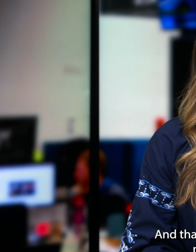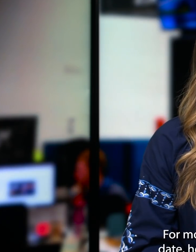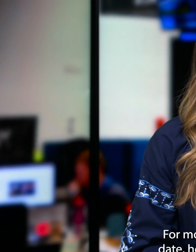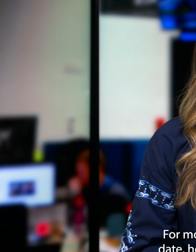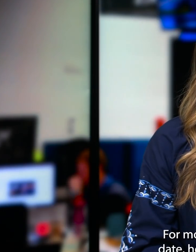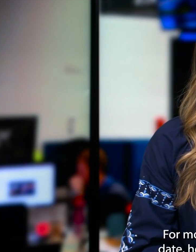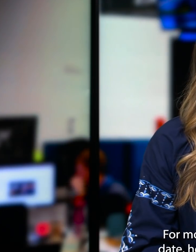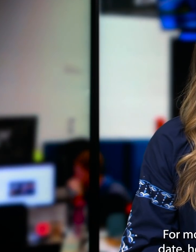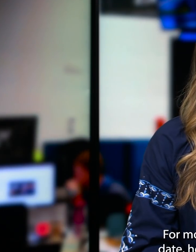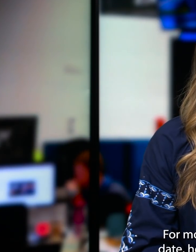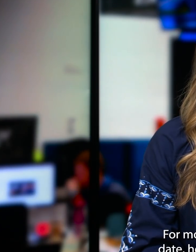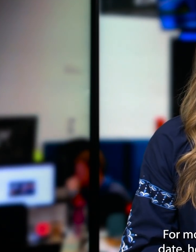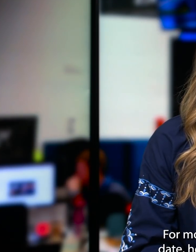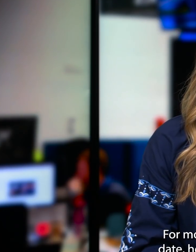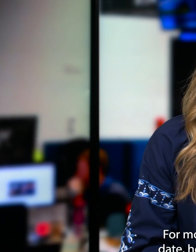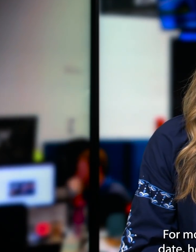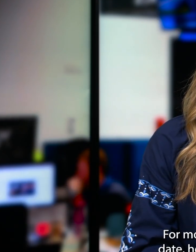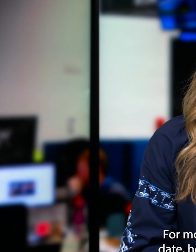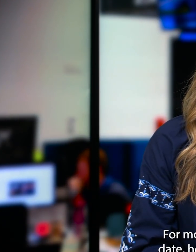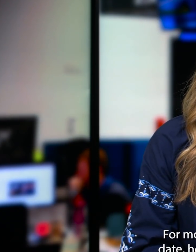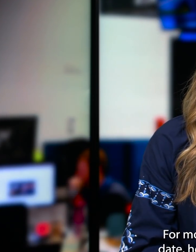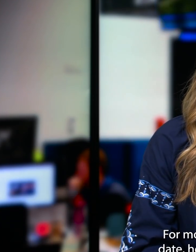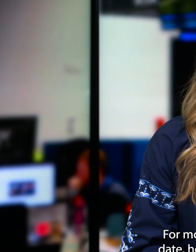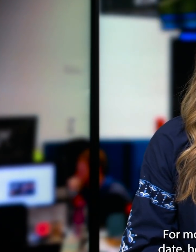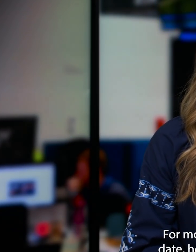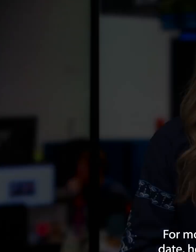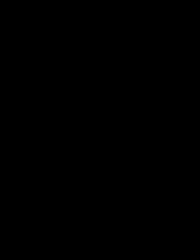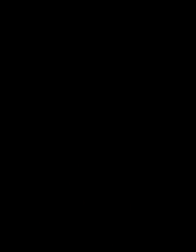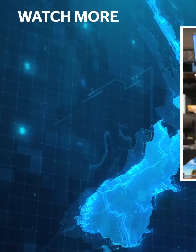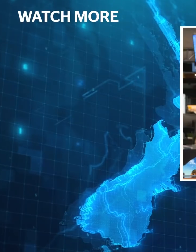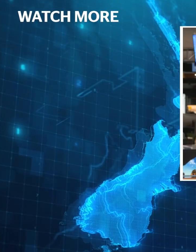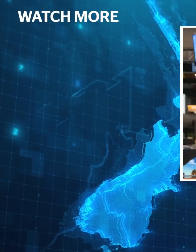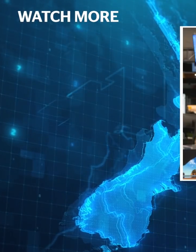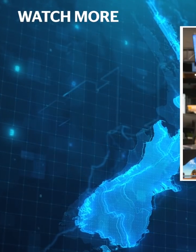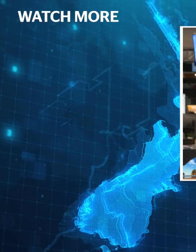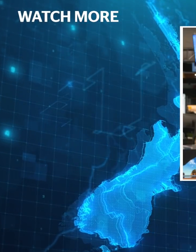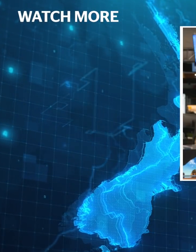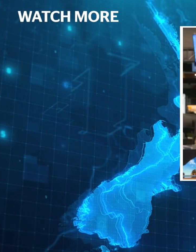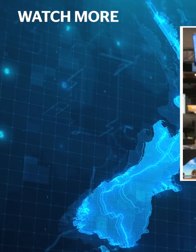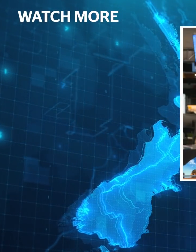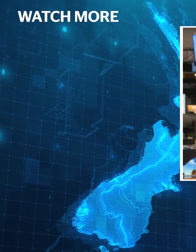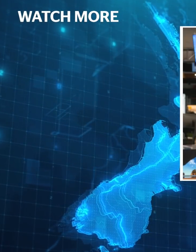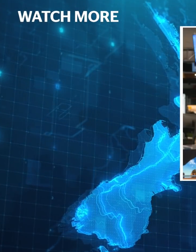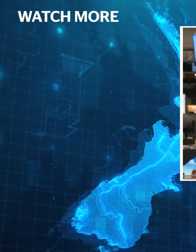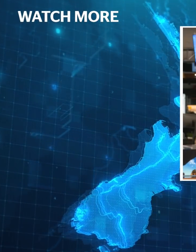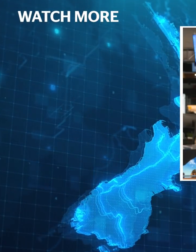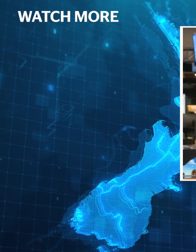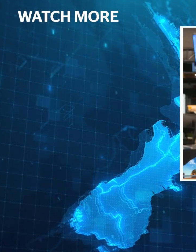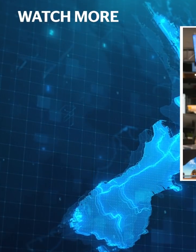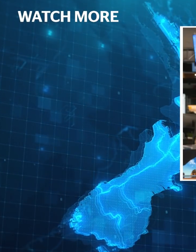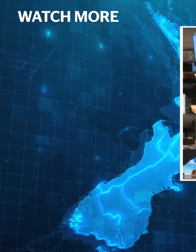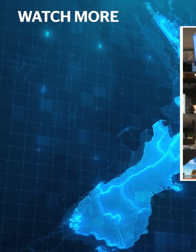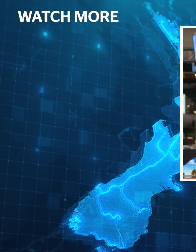for today. For more and to stay up to date, head to nzherald.co.nz. Thanks for checking out our YouTube channel to stay up to